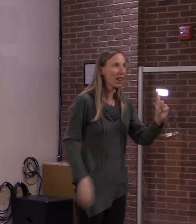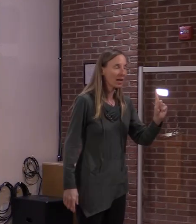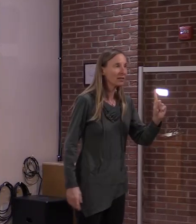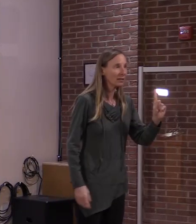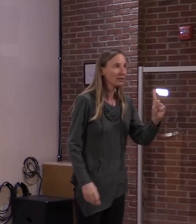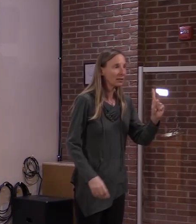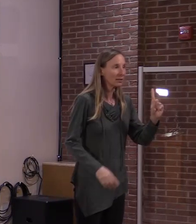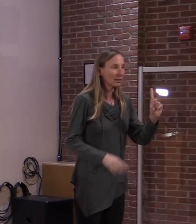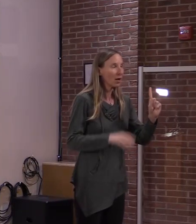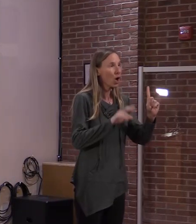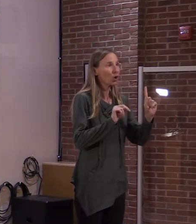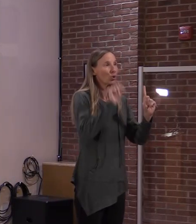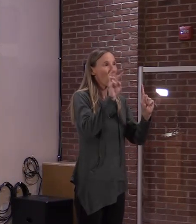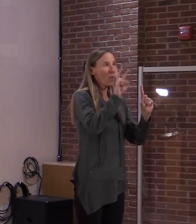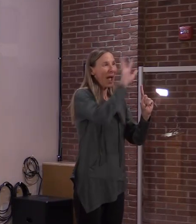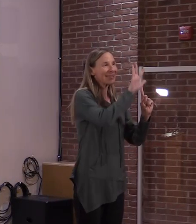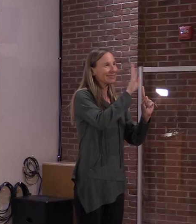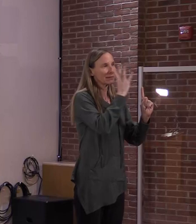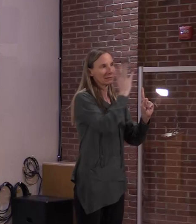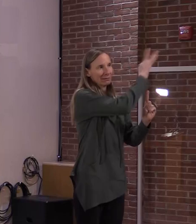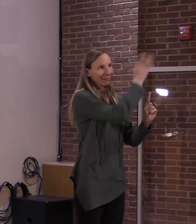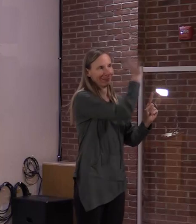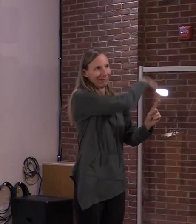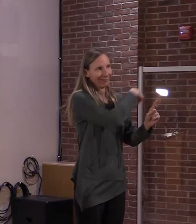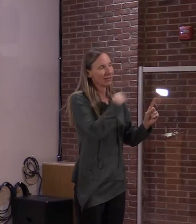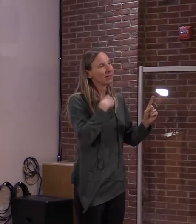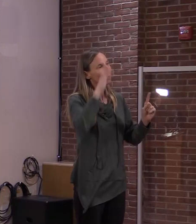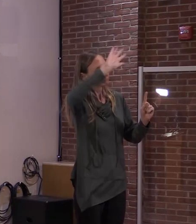outside of the northwest quarter of our state.